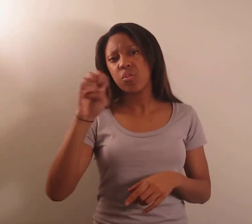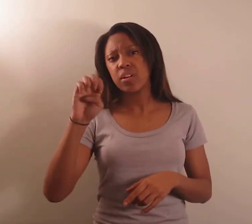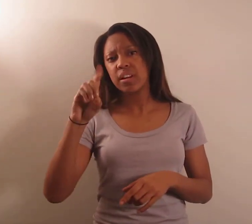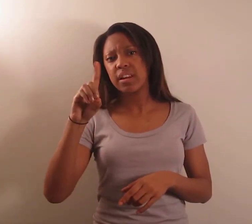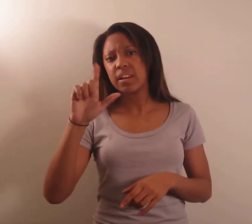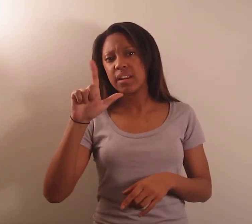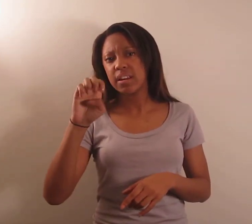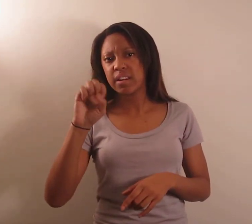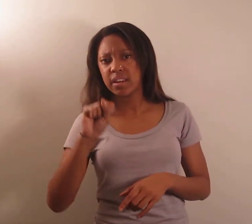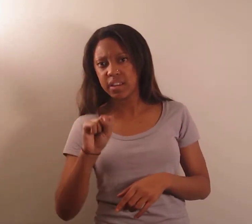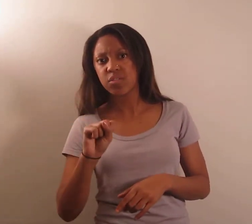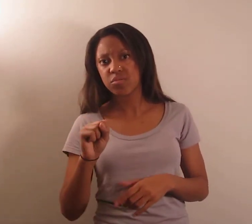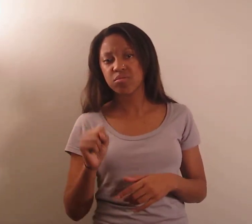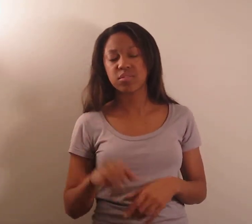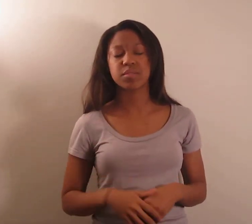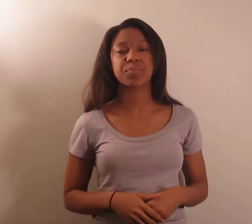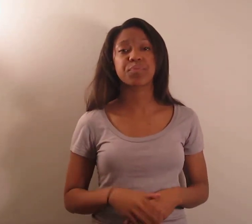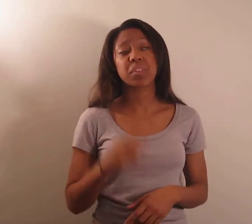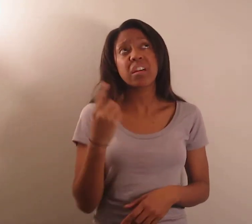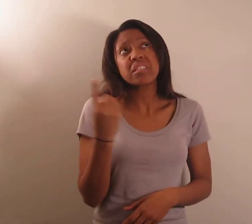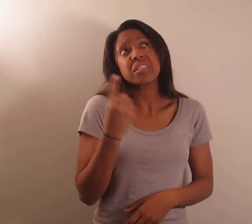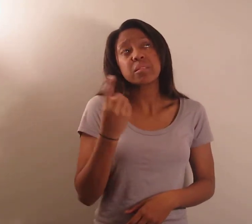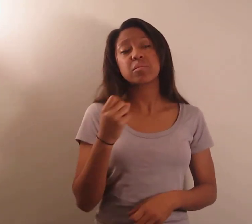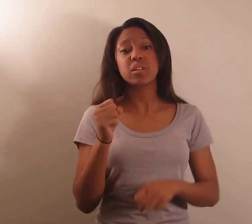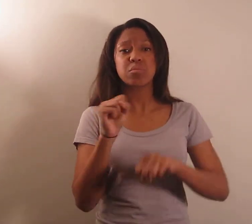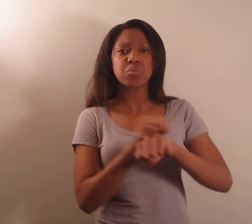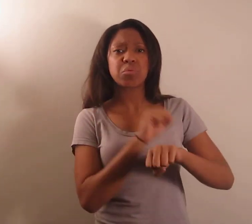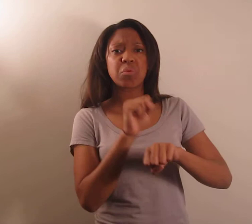Sometimes you work at a big machine, and it's not working right.